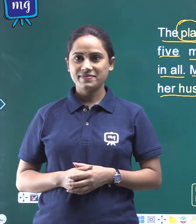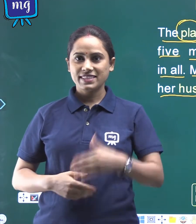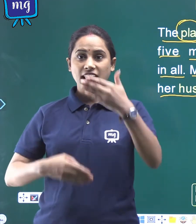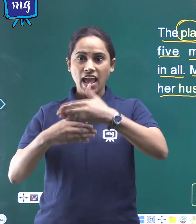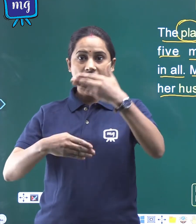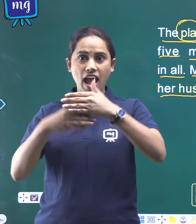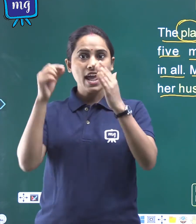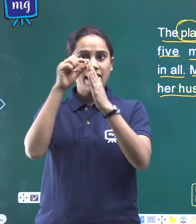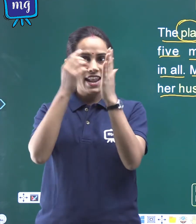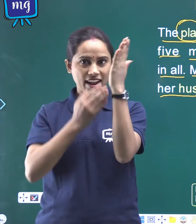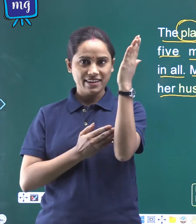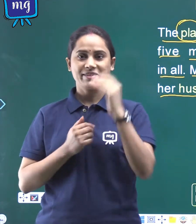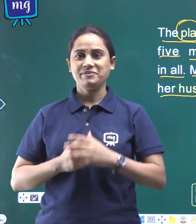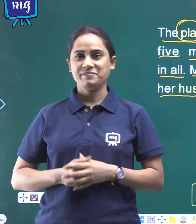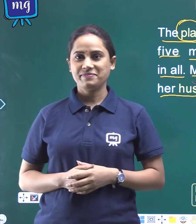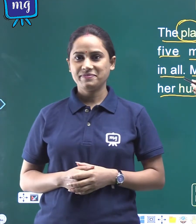natak,